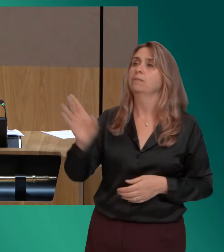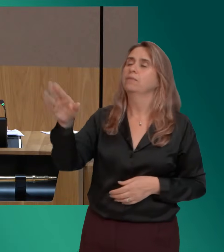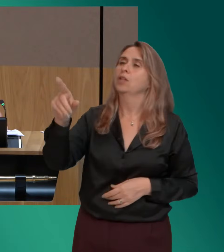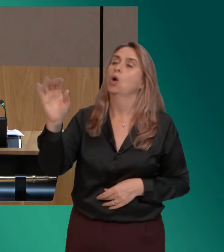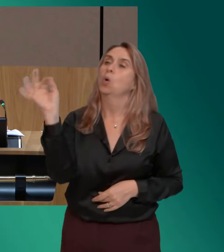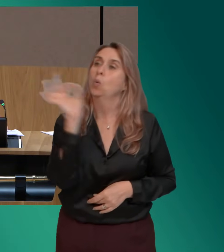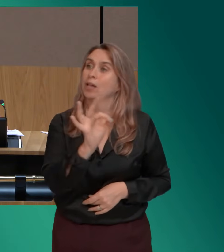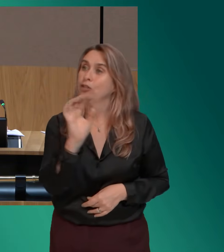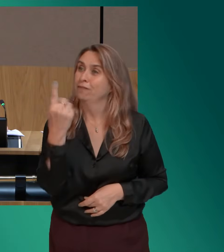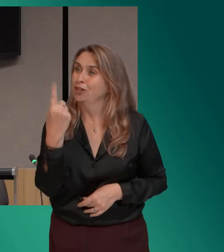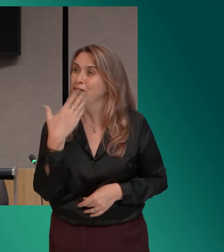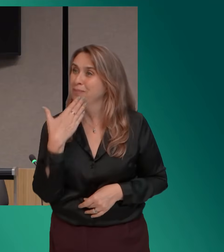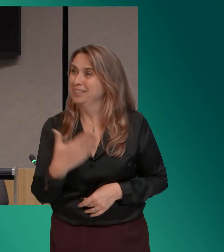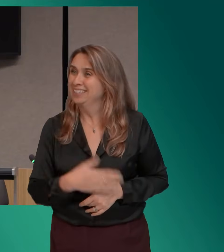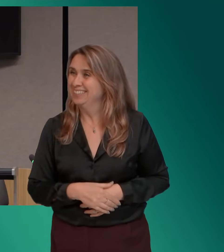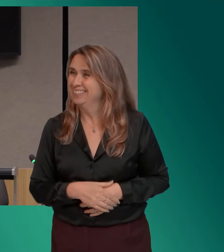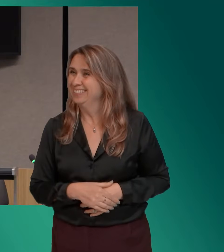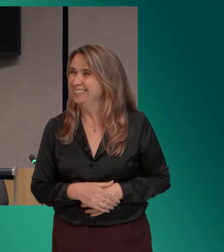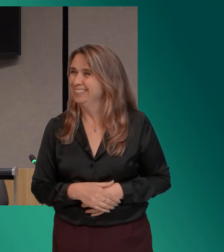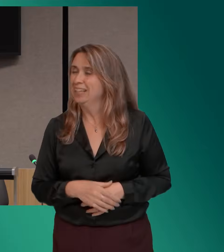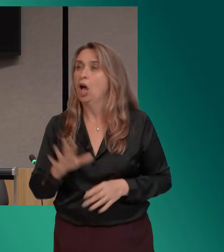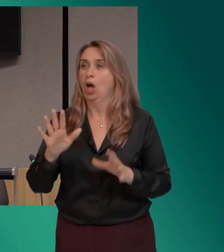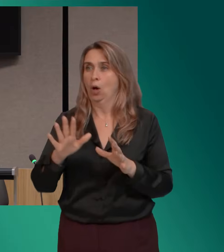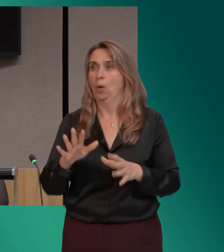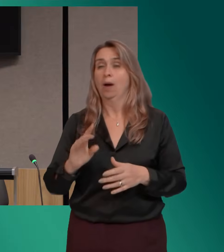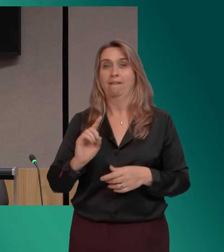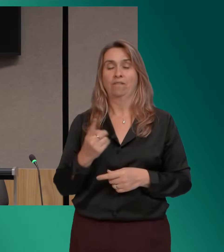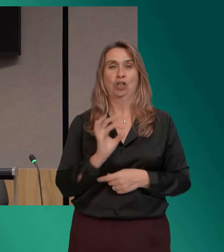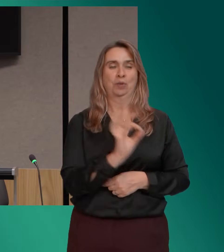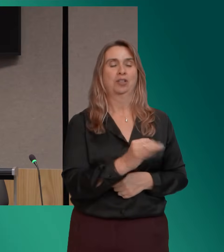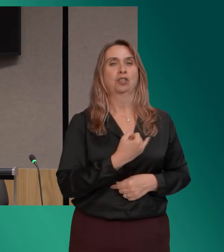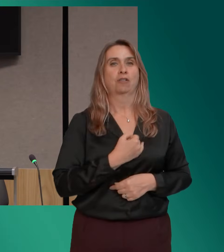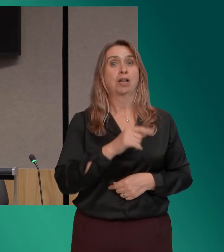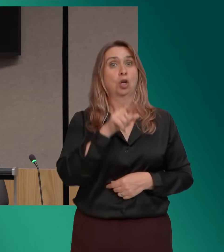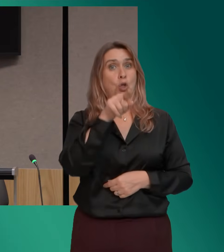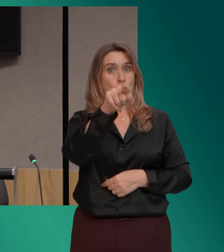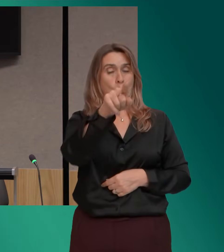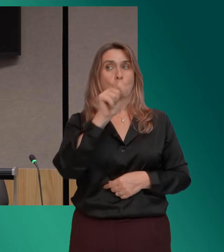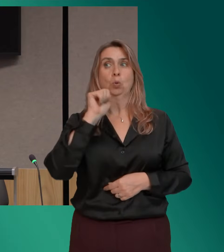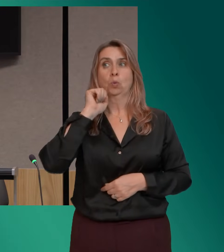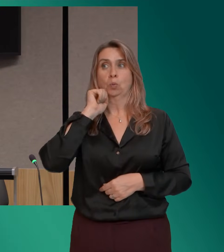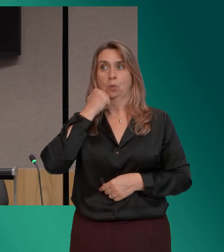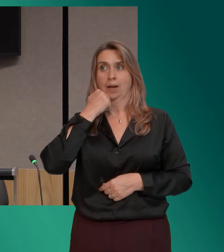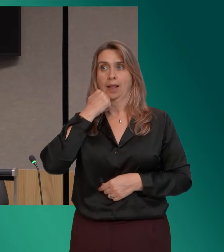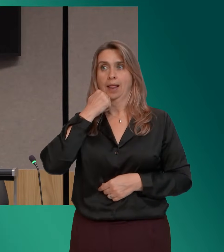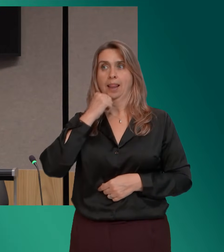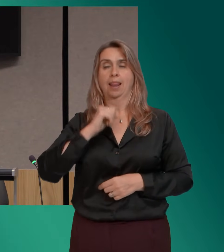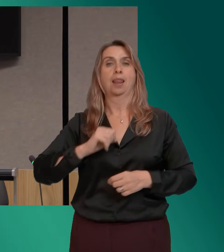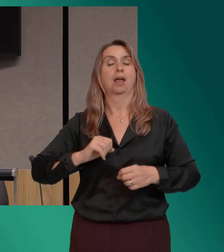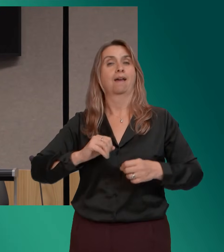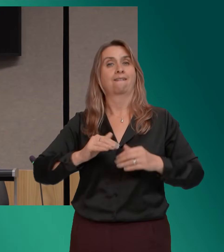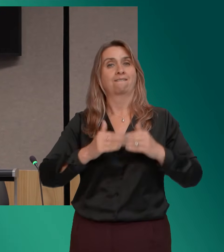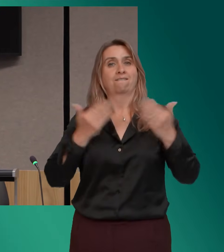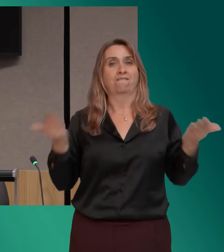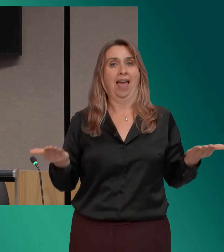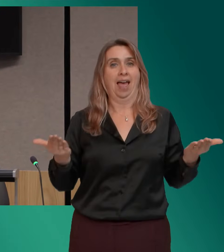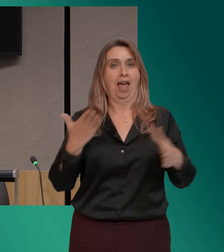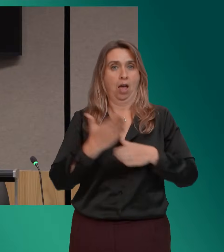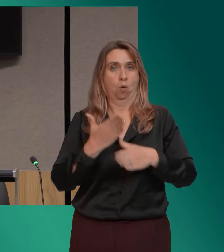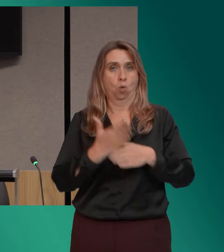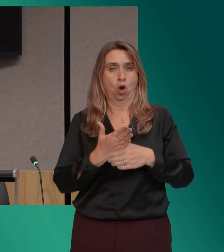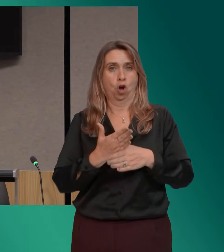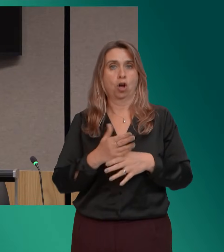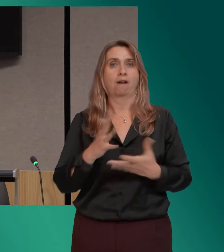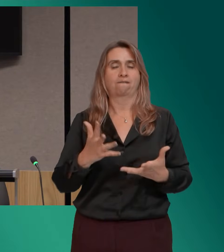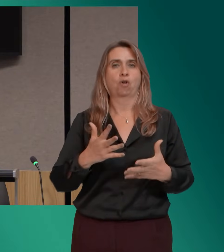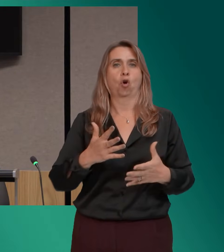first. Okay, so the question is, how will the First Minister deliver fair work for public sector